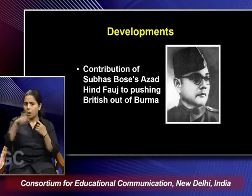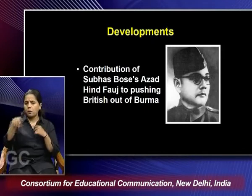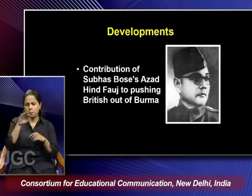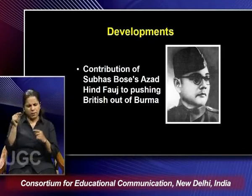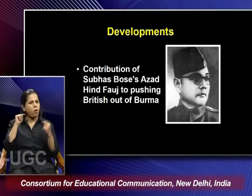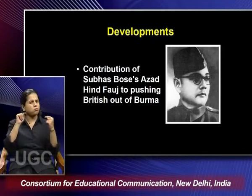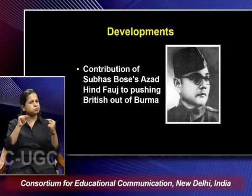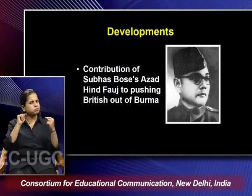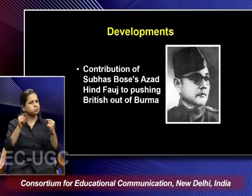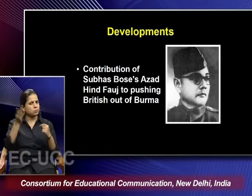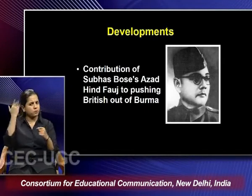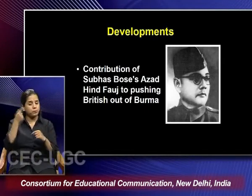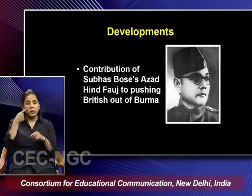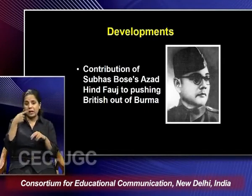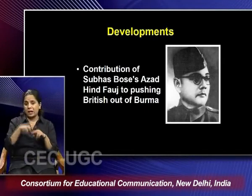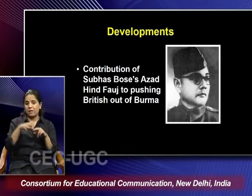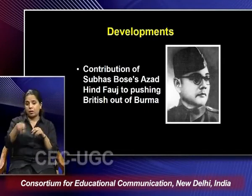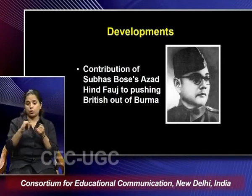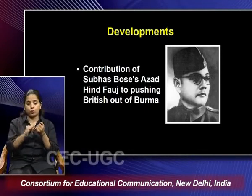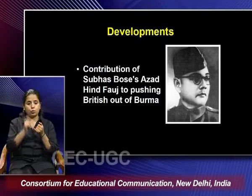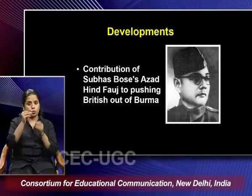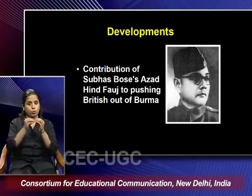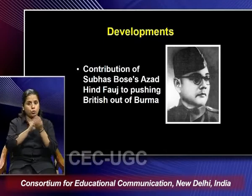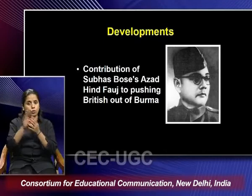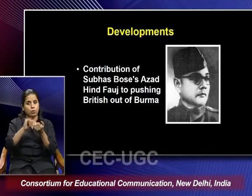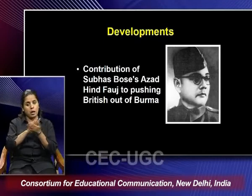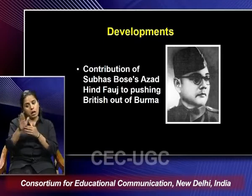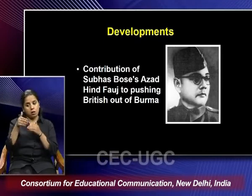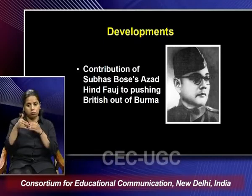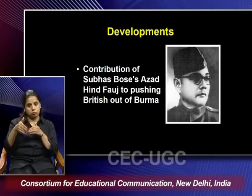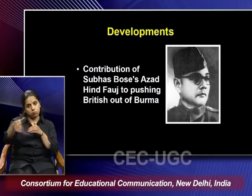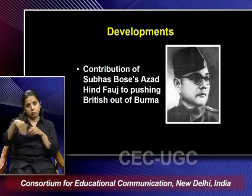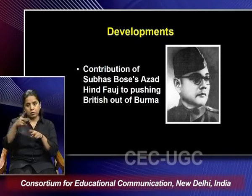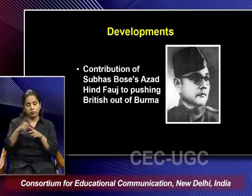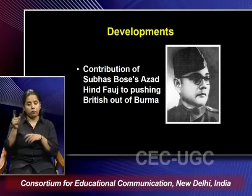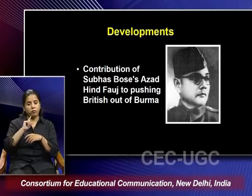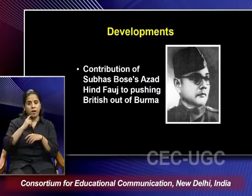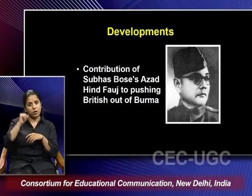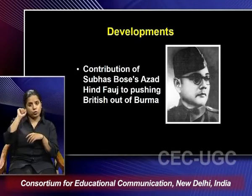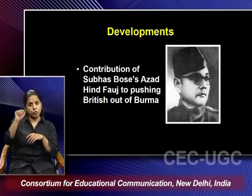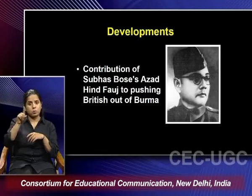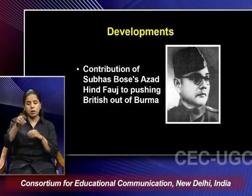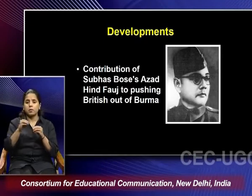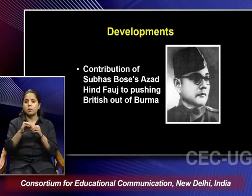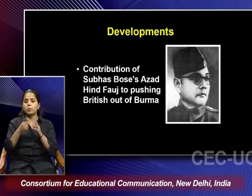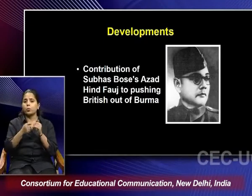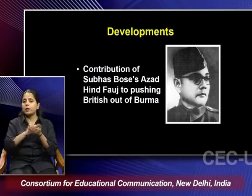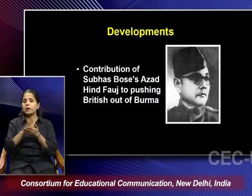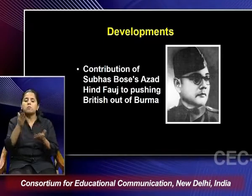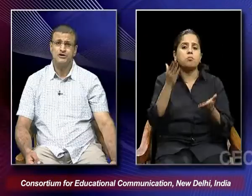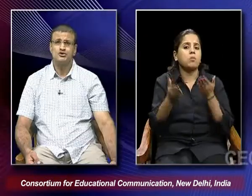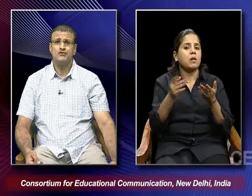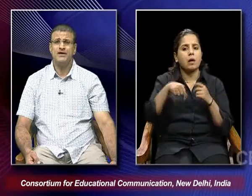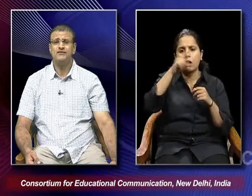argued that if Subhash Chandra Bose would have continued in that fashion, then British would have been driven out of